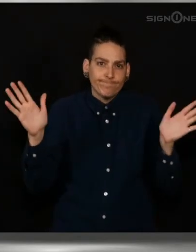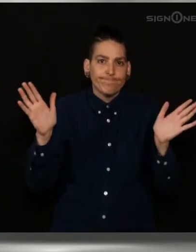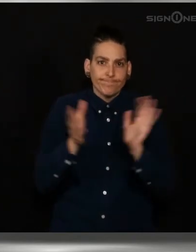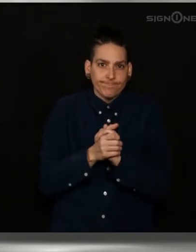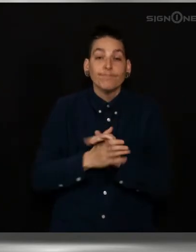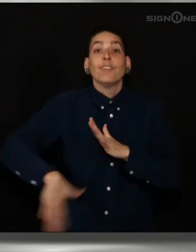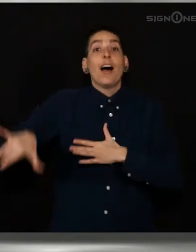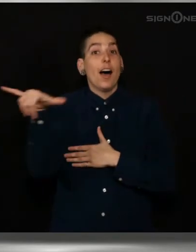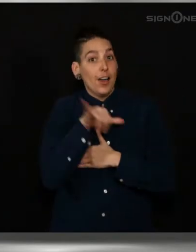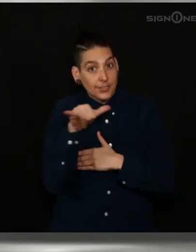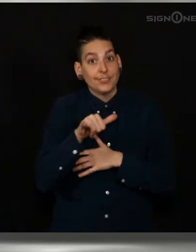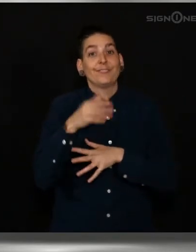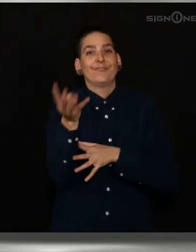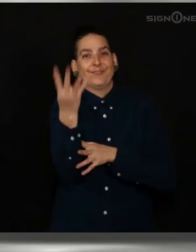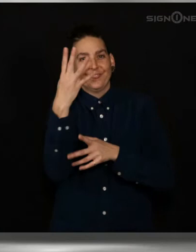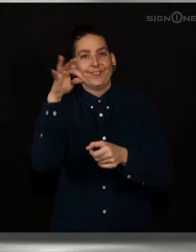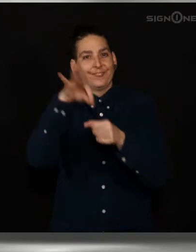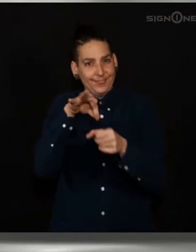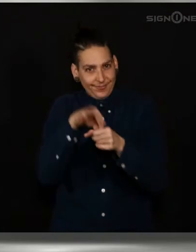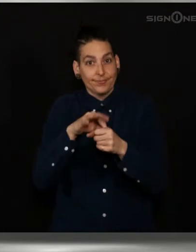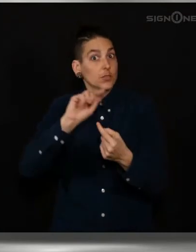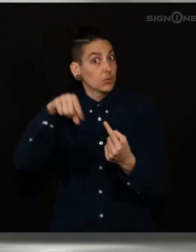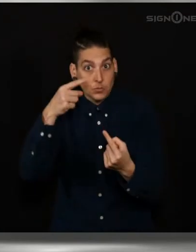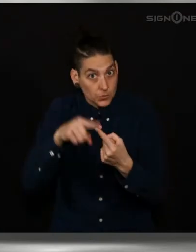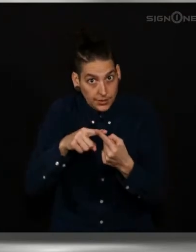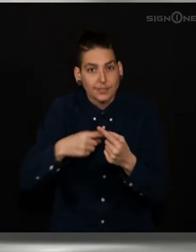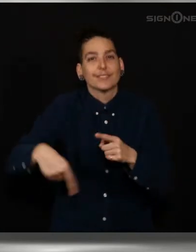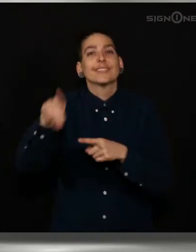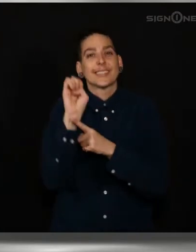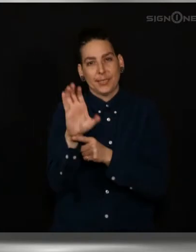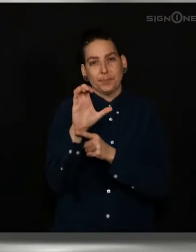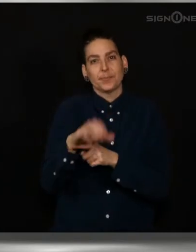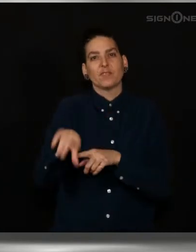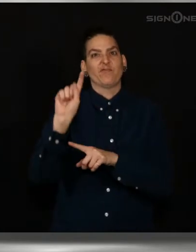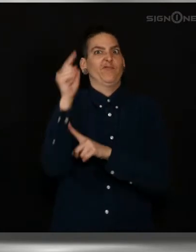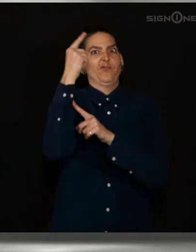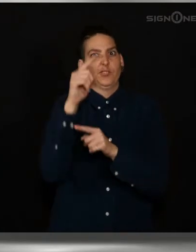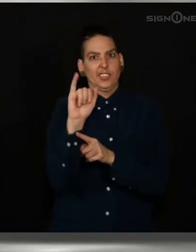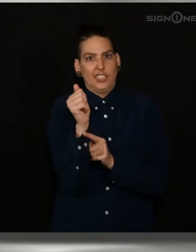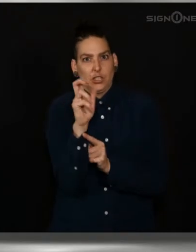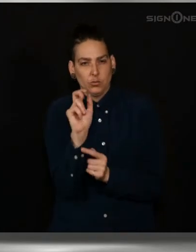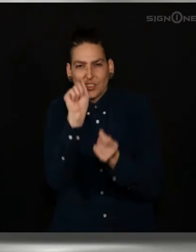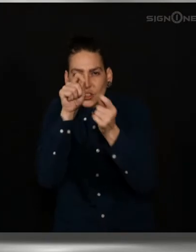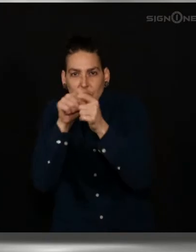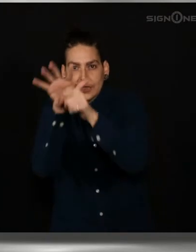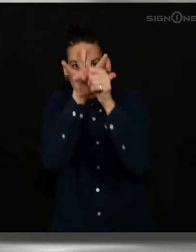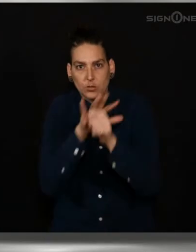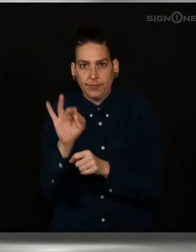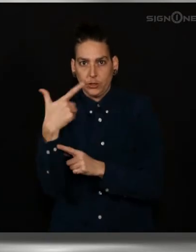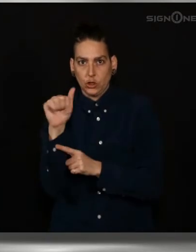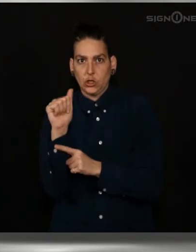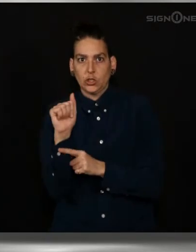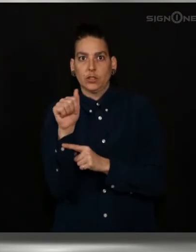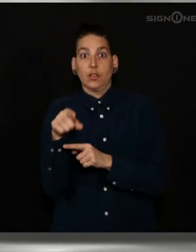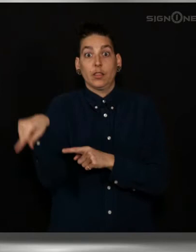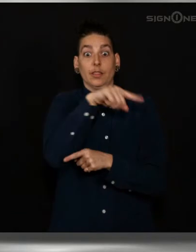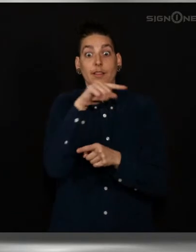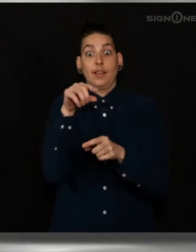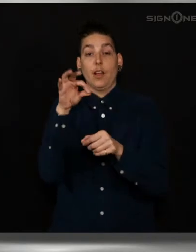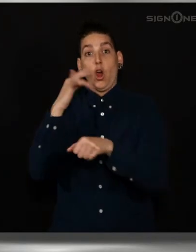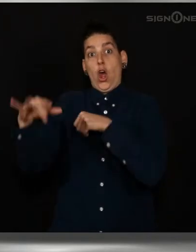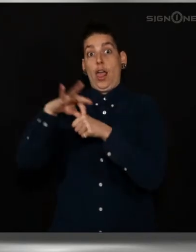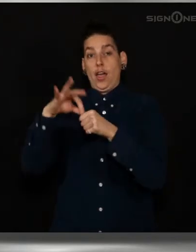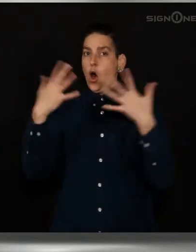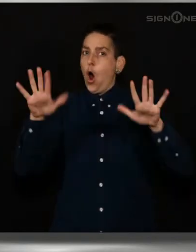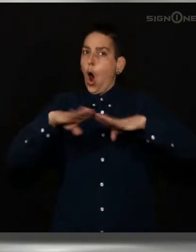areas of Georgia. Early voting for these elections is open. The December 1st runoff election applies only to people who